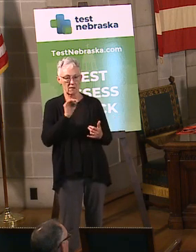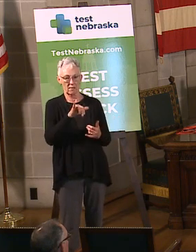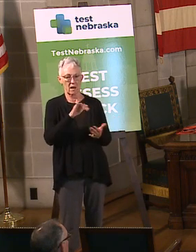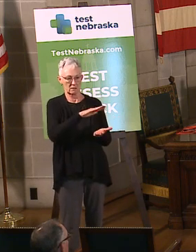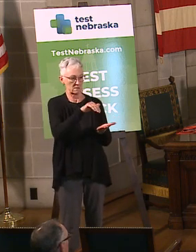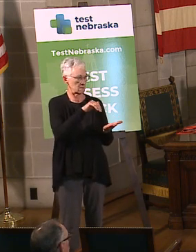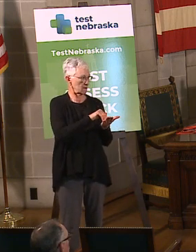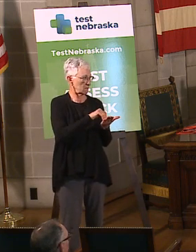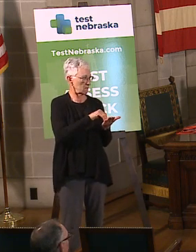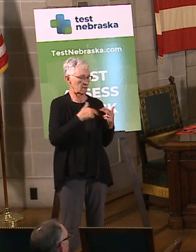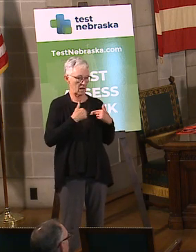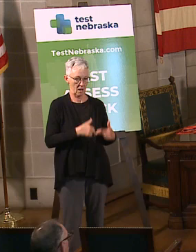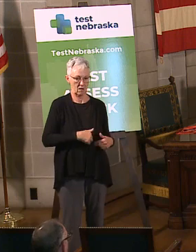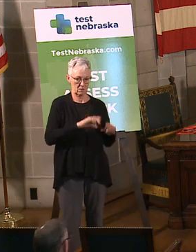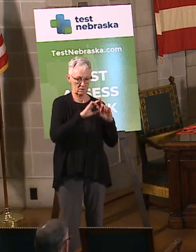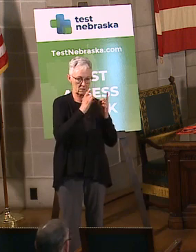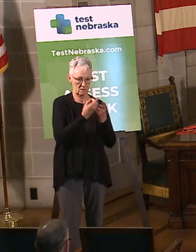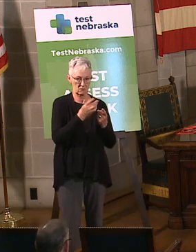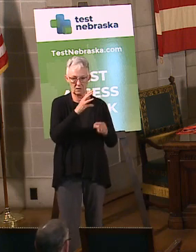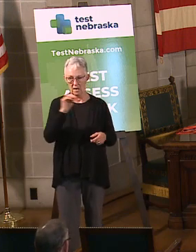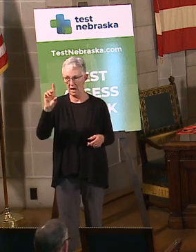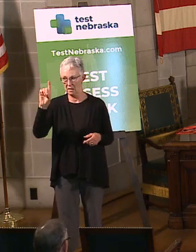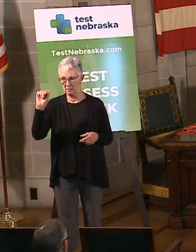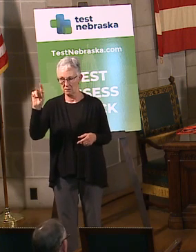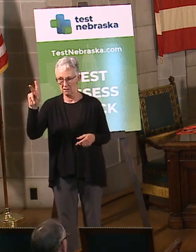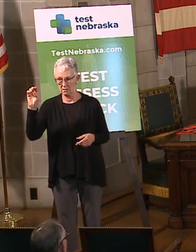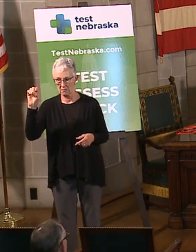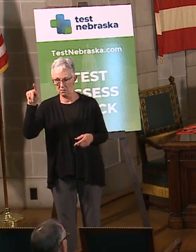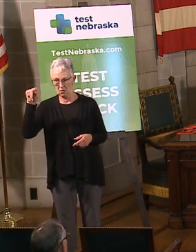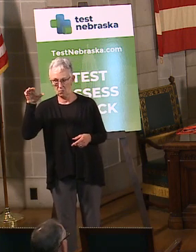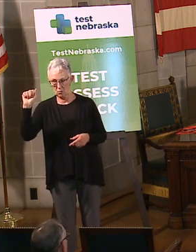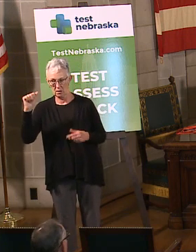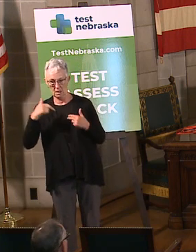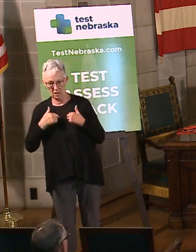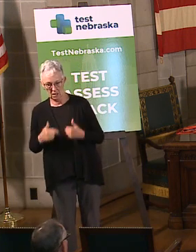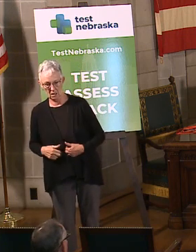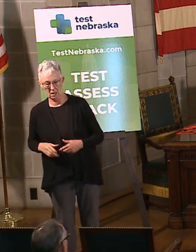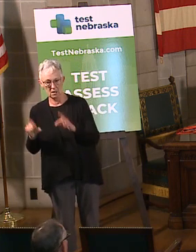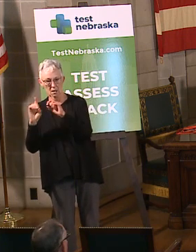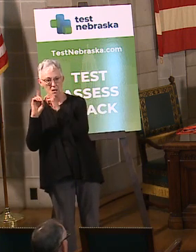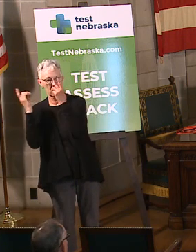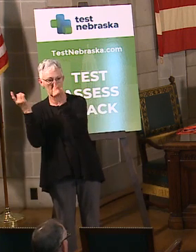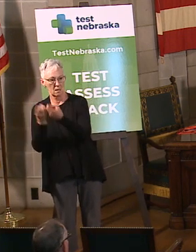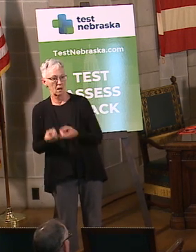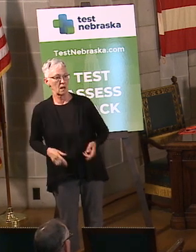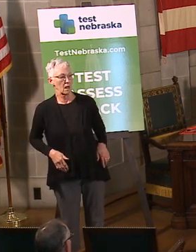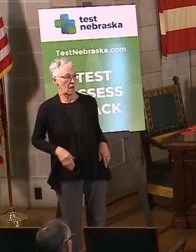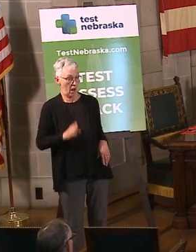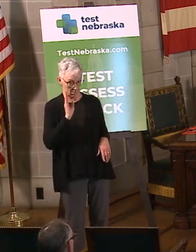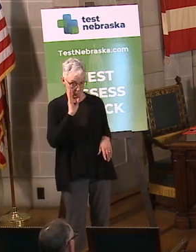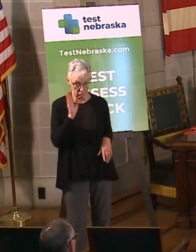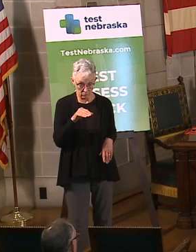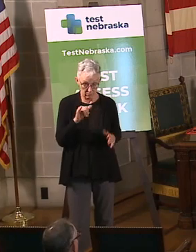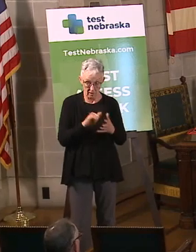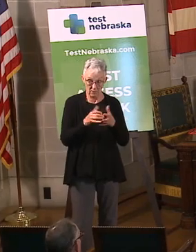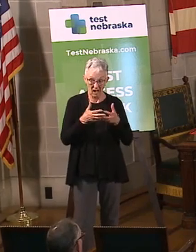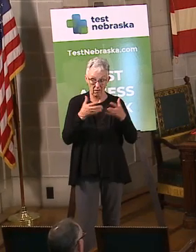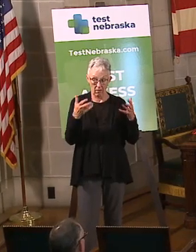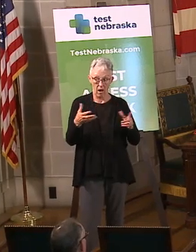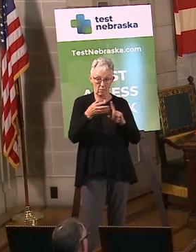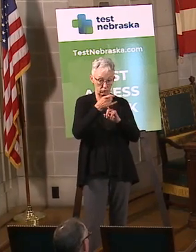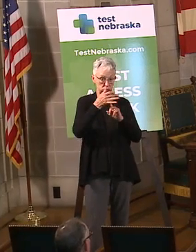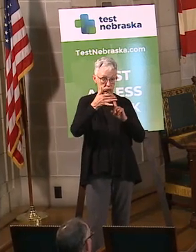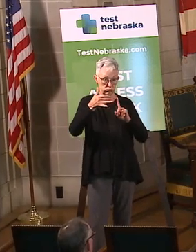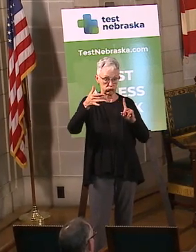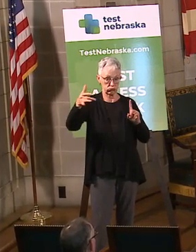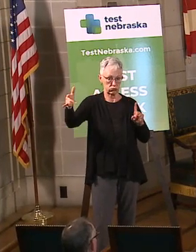Dakota. All right, so that was a lot to cover, and I'm sure there's going to be other questions. We will be publishing guidance documents like we